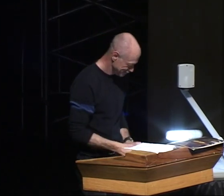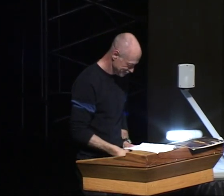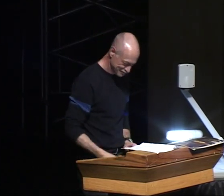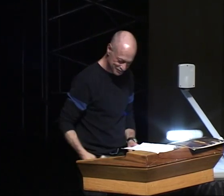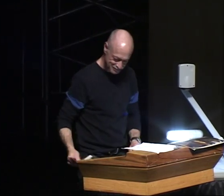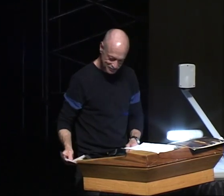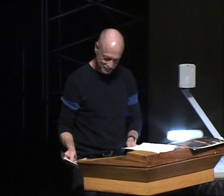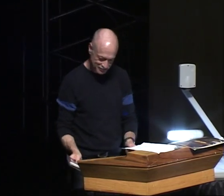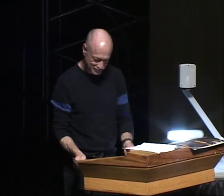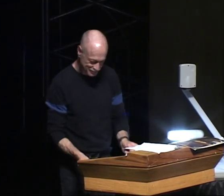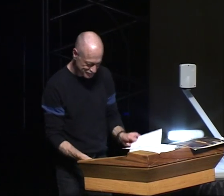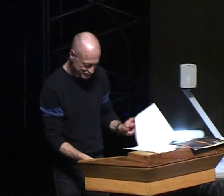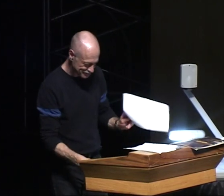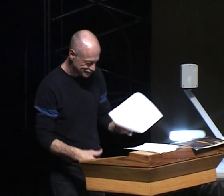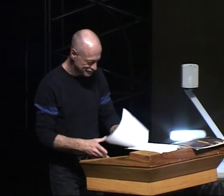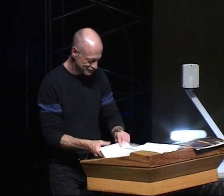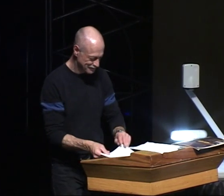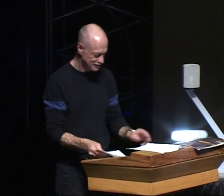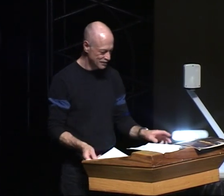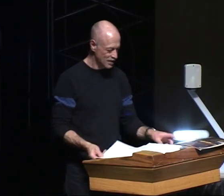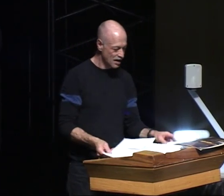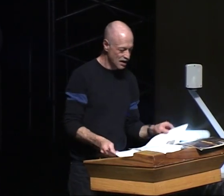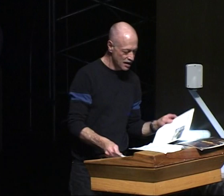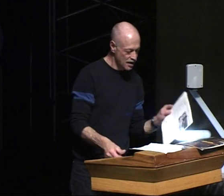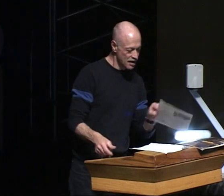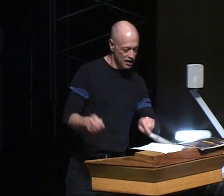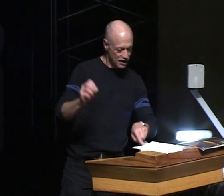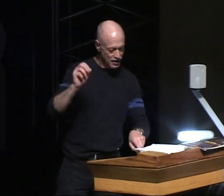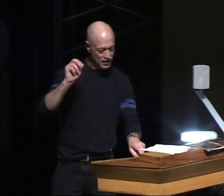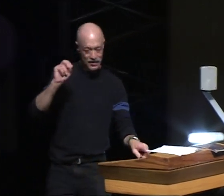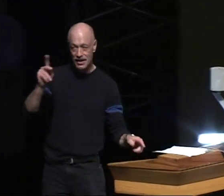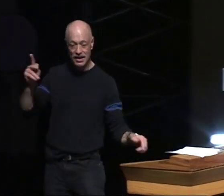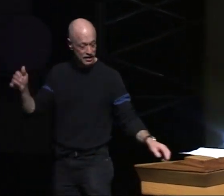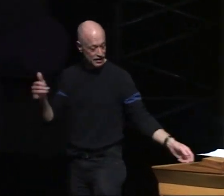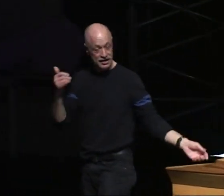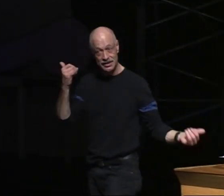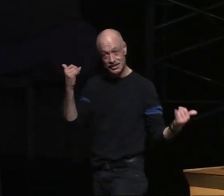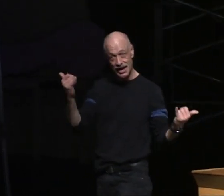back of the hand or the palm, but just in between.